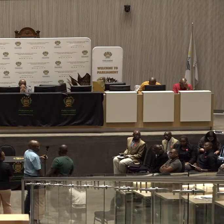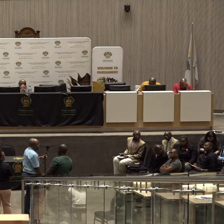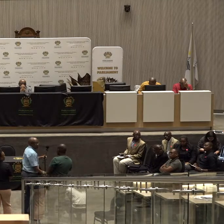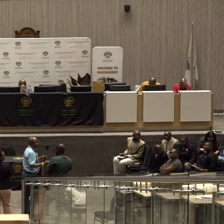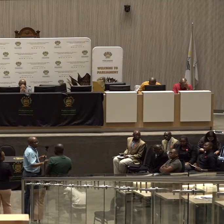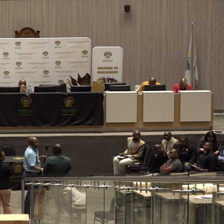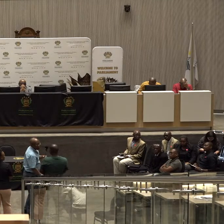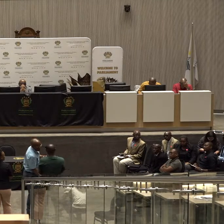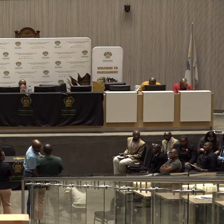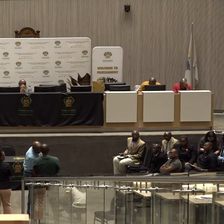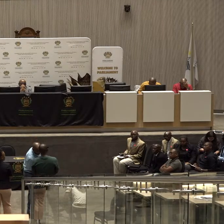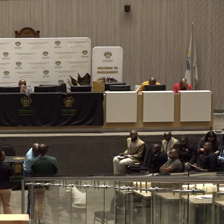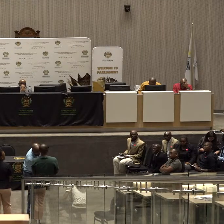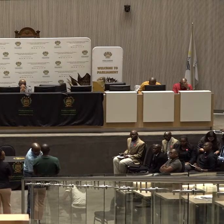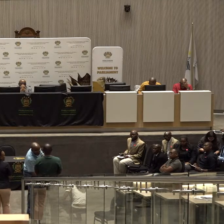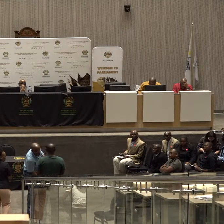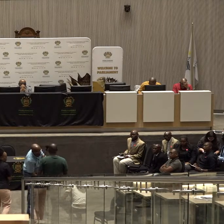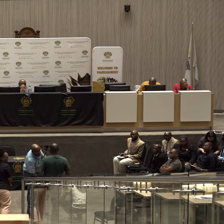foreign